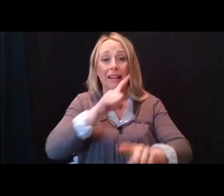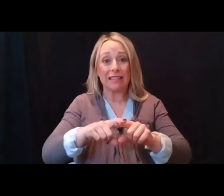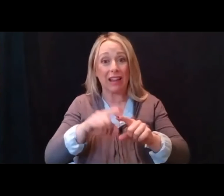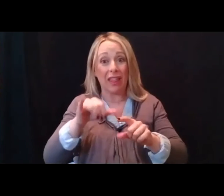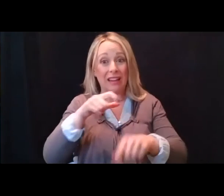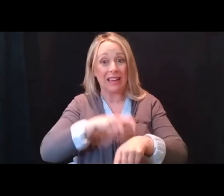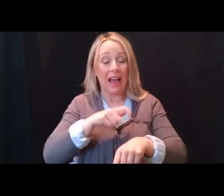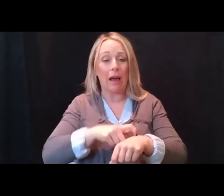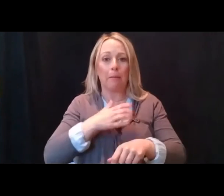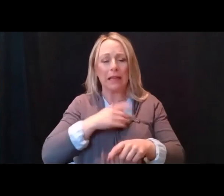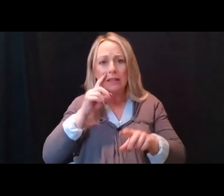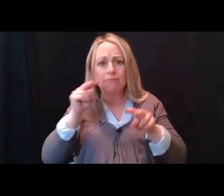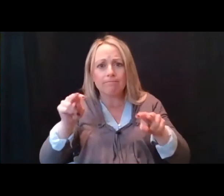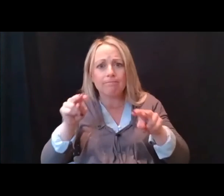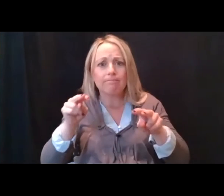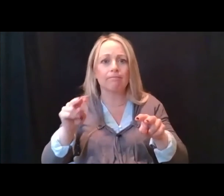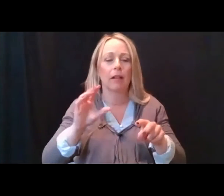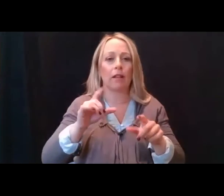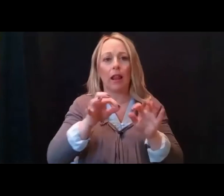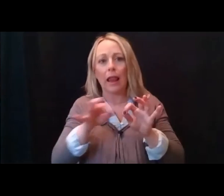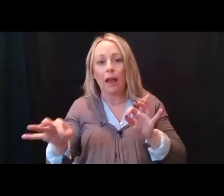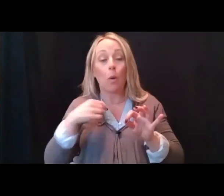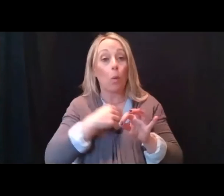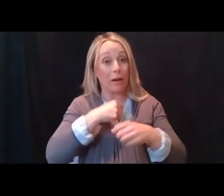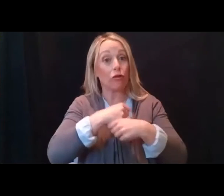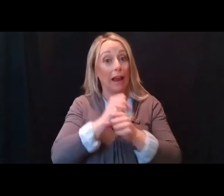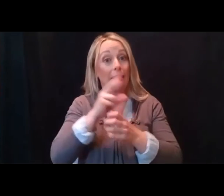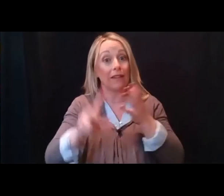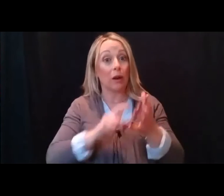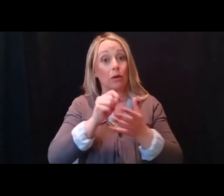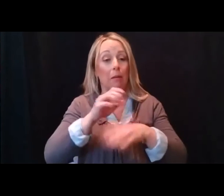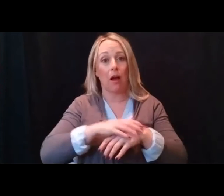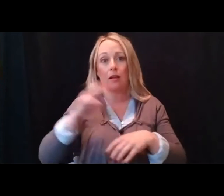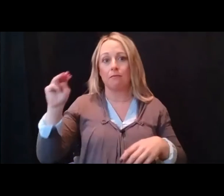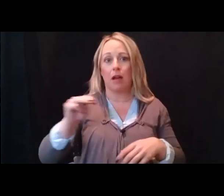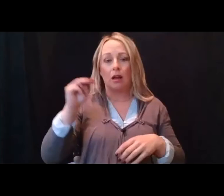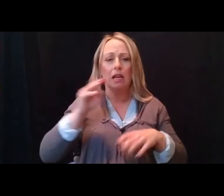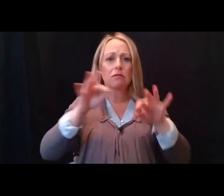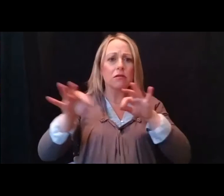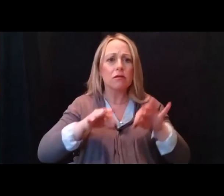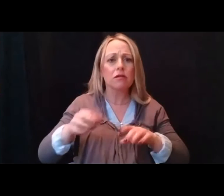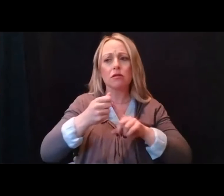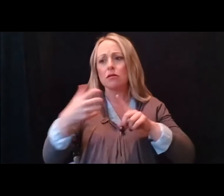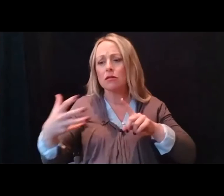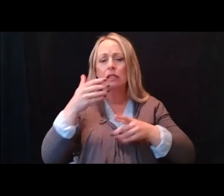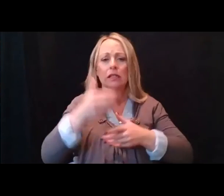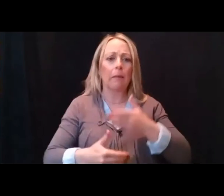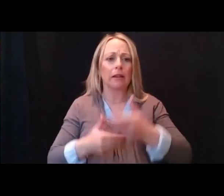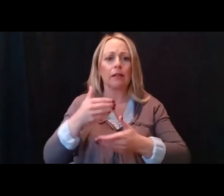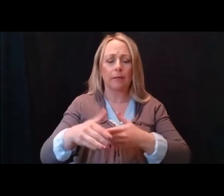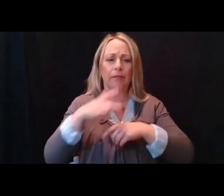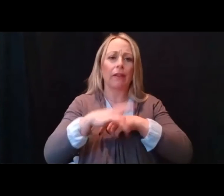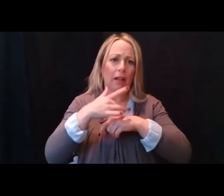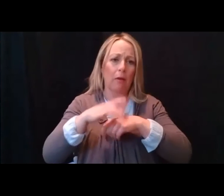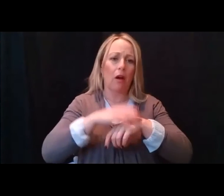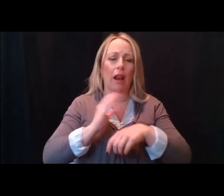sites frequently. We created a video on Monday that explains this process step by step. It is available on our Facebook page,